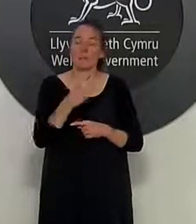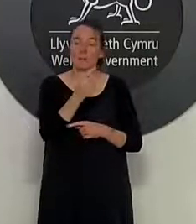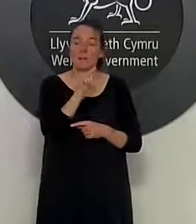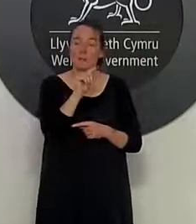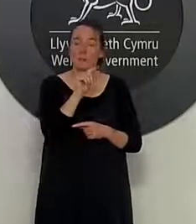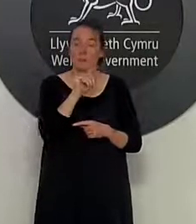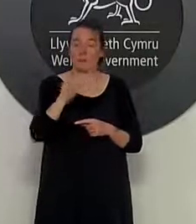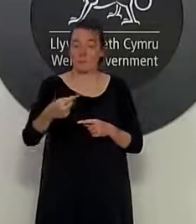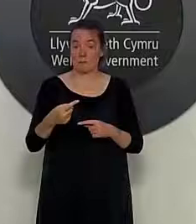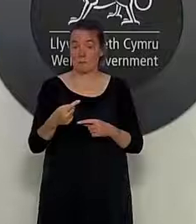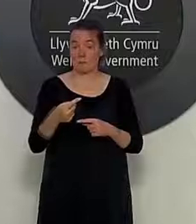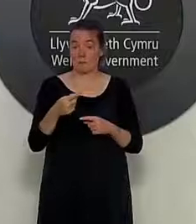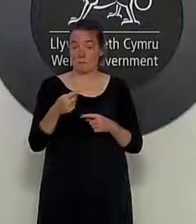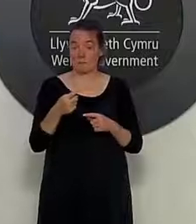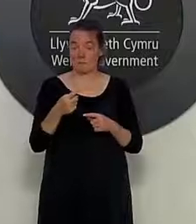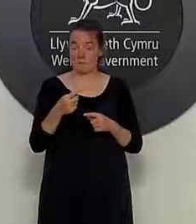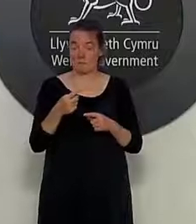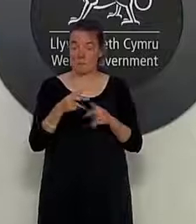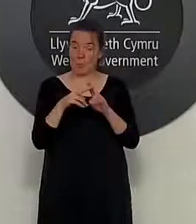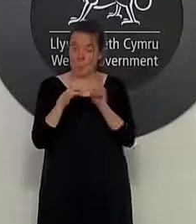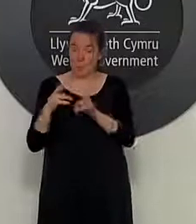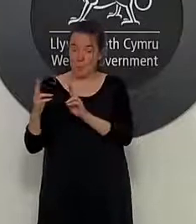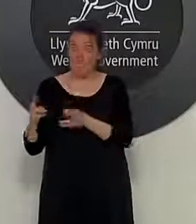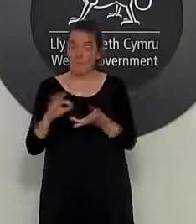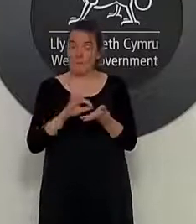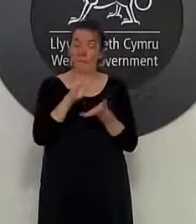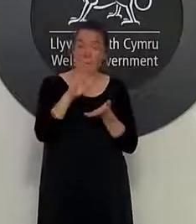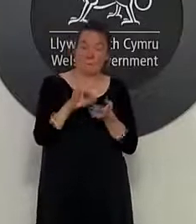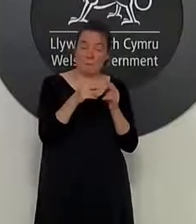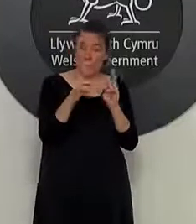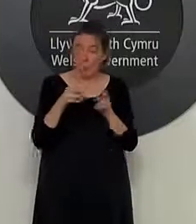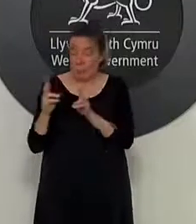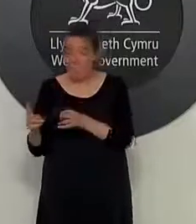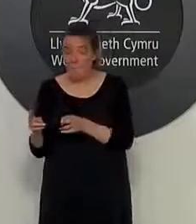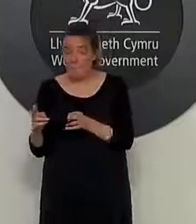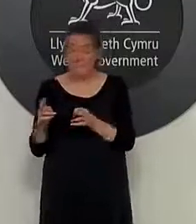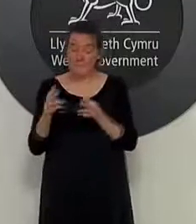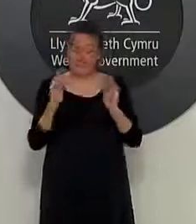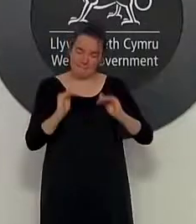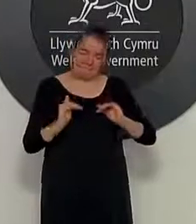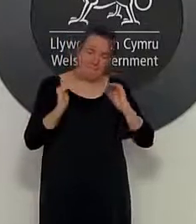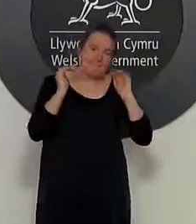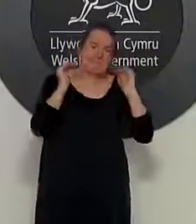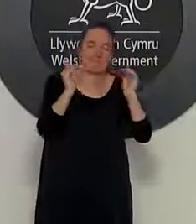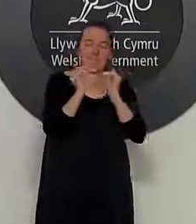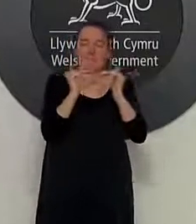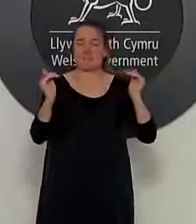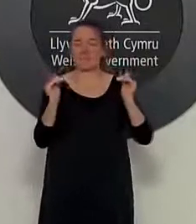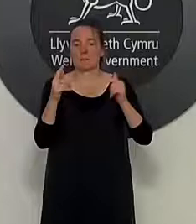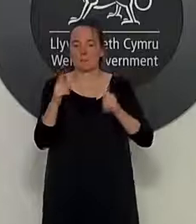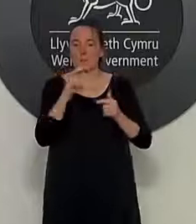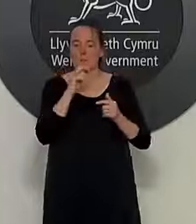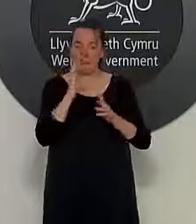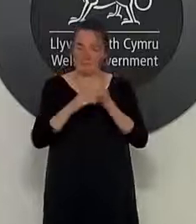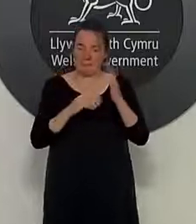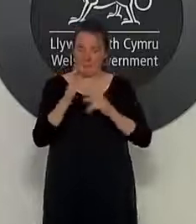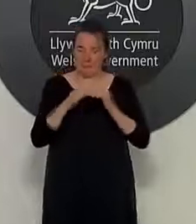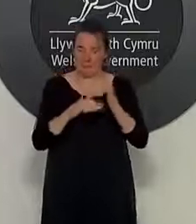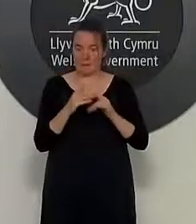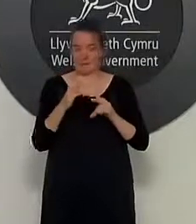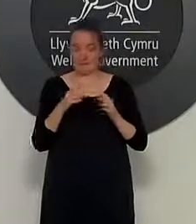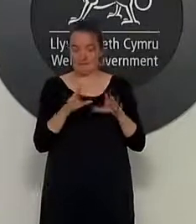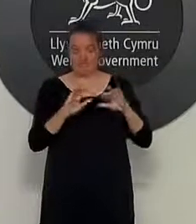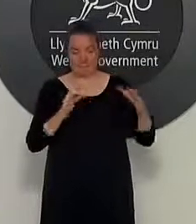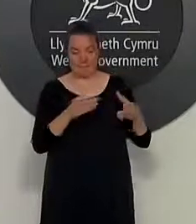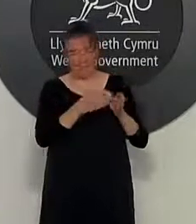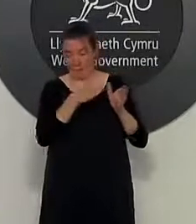affordable homes for social rent, low carbon homes, the highest standard of housing in Wales that we will build during the Senedd term. And that's the